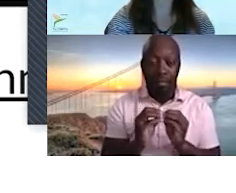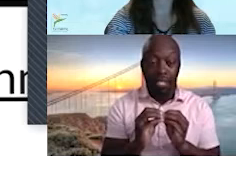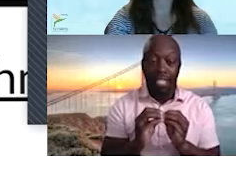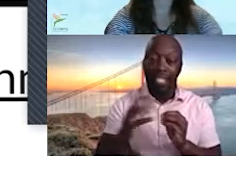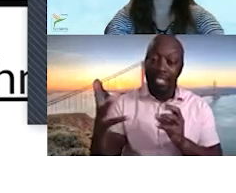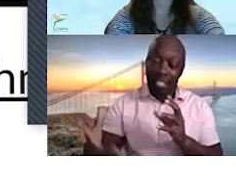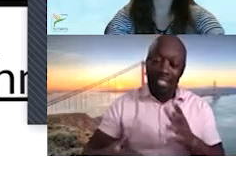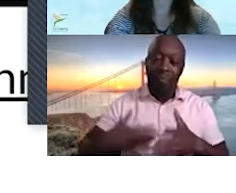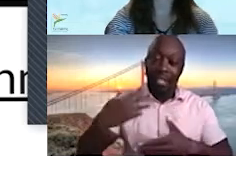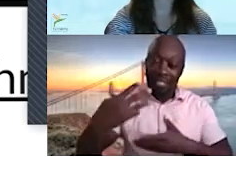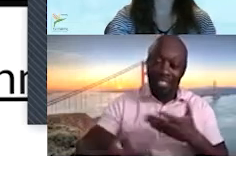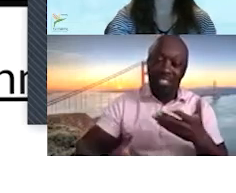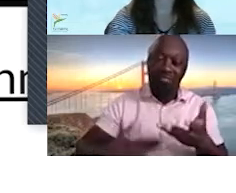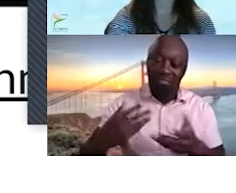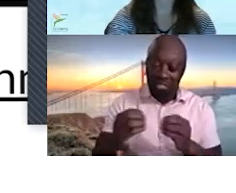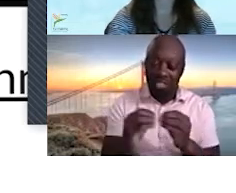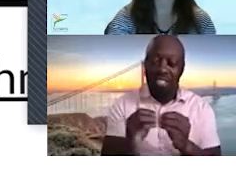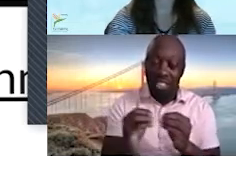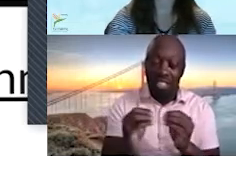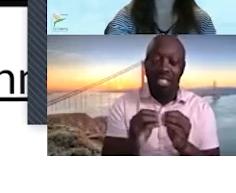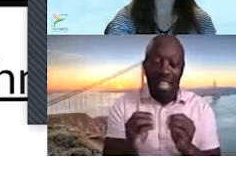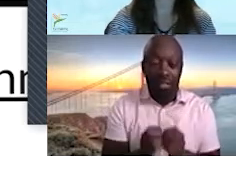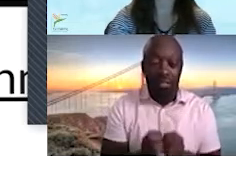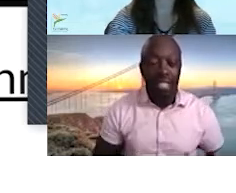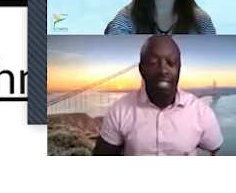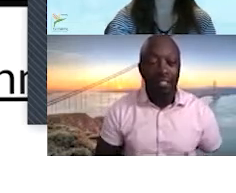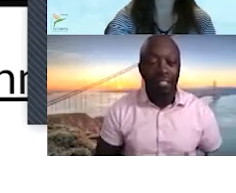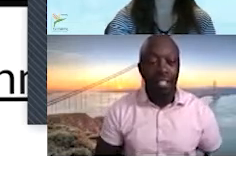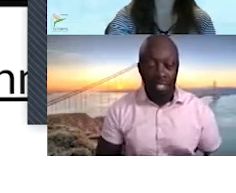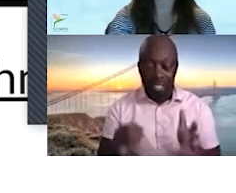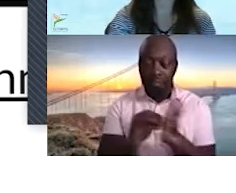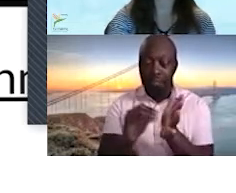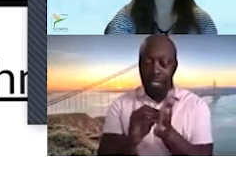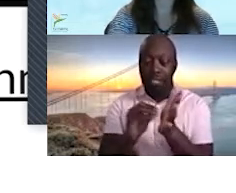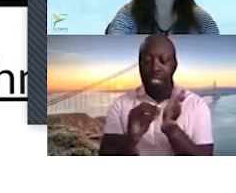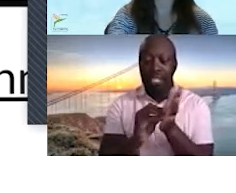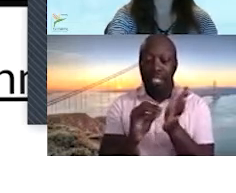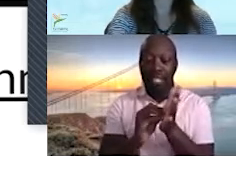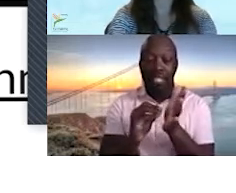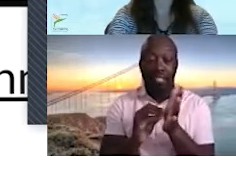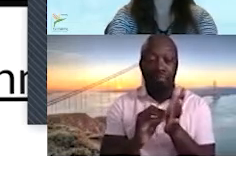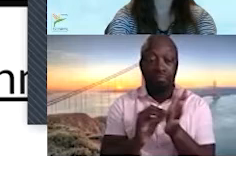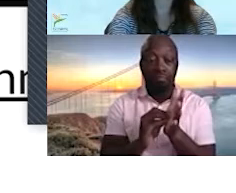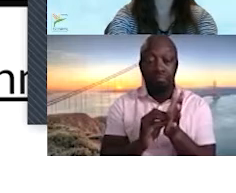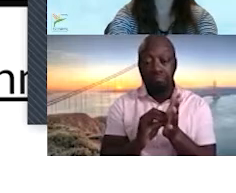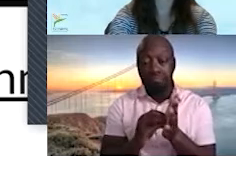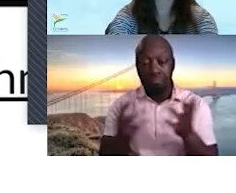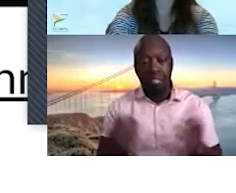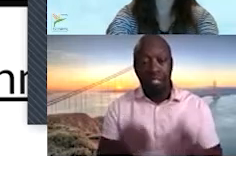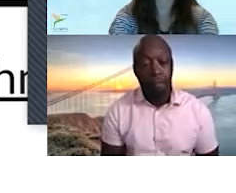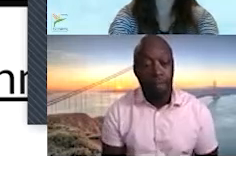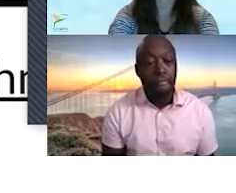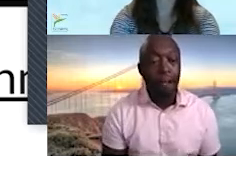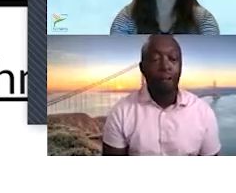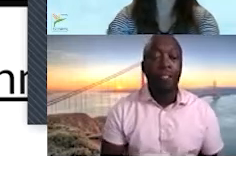the baby. And then they might transition to the actual sign. Because some babies sign it like this.